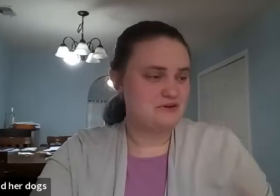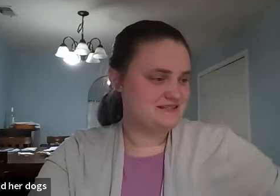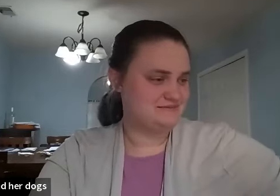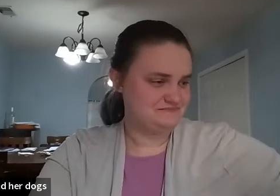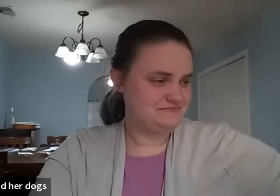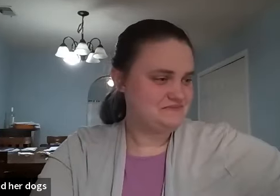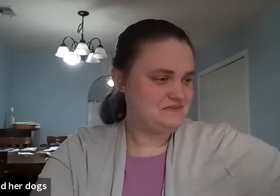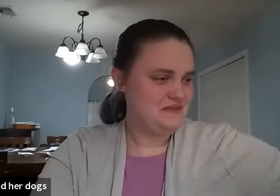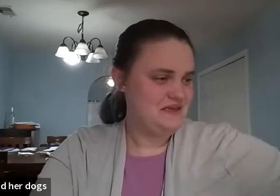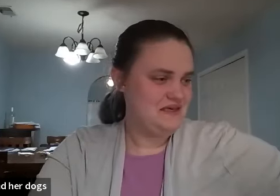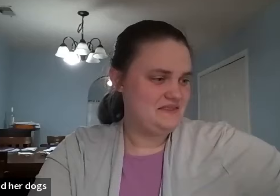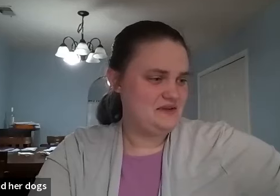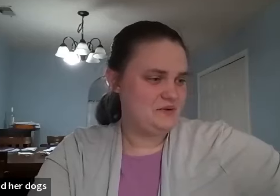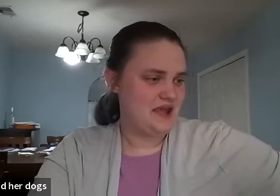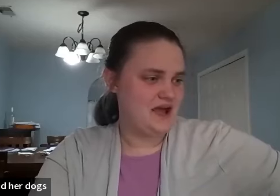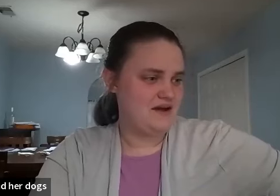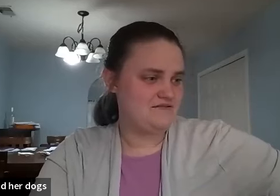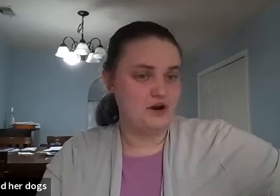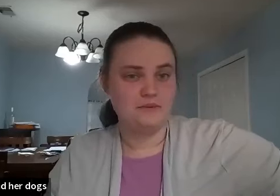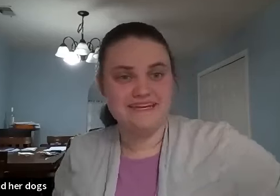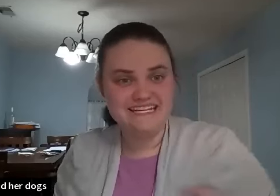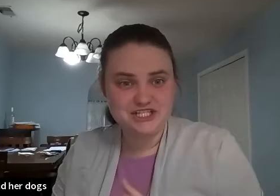impressed. Then we have our peach.